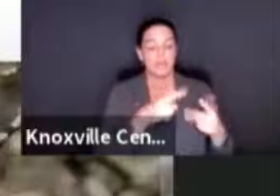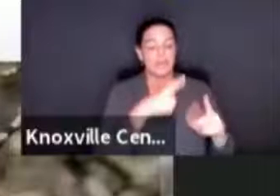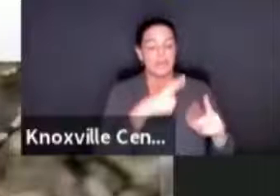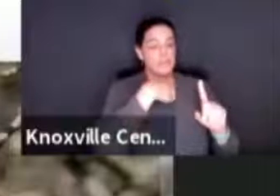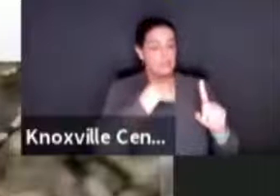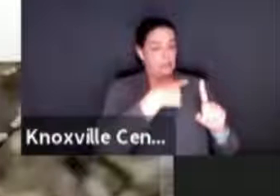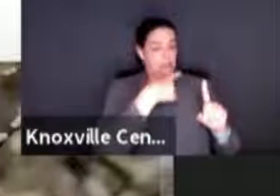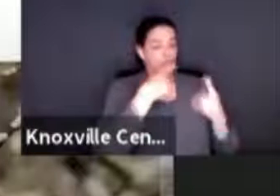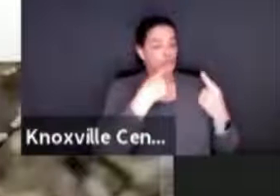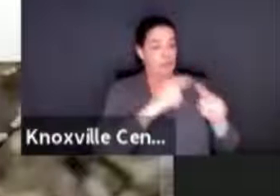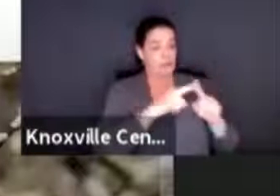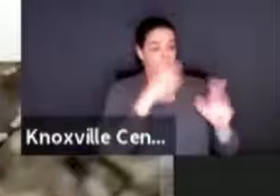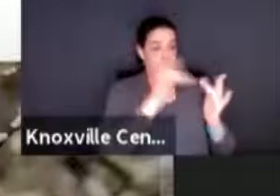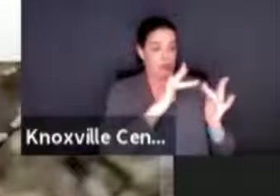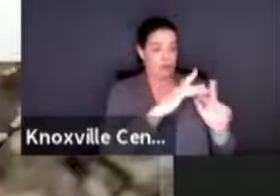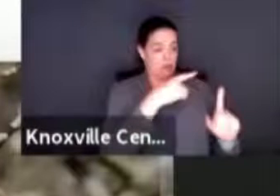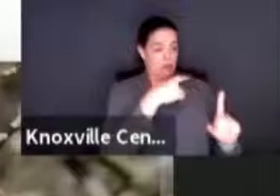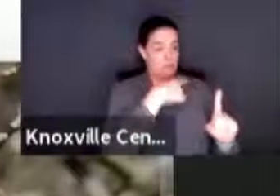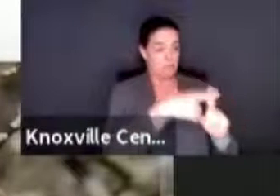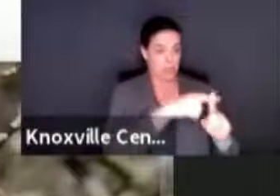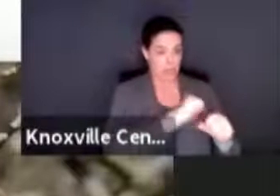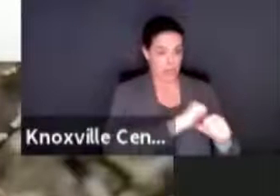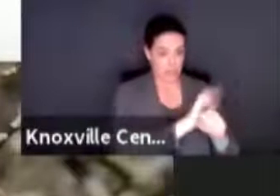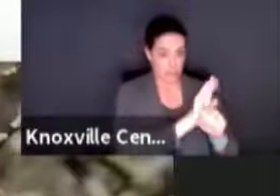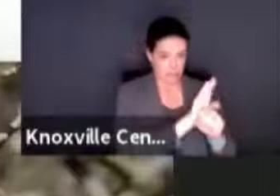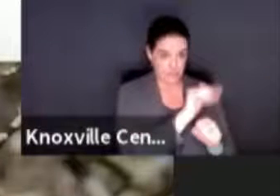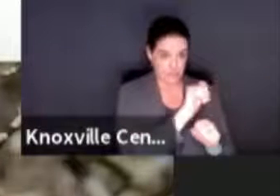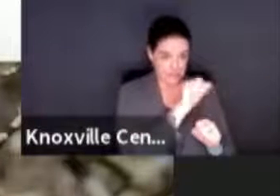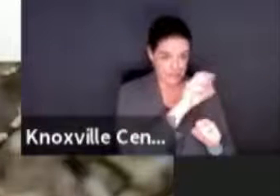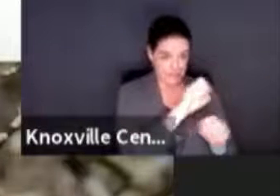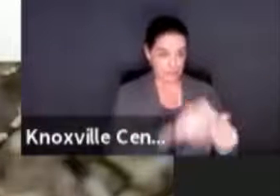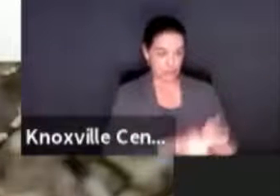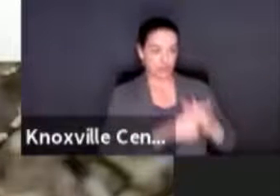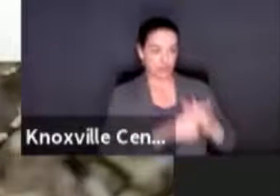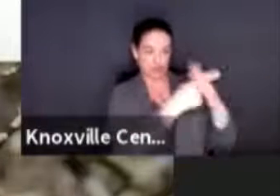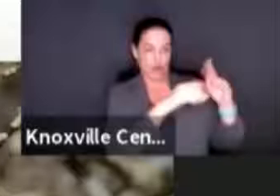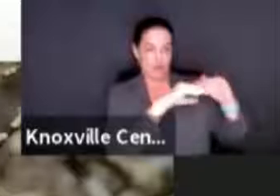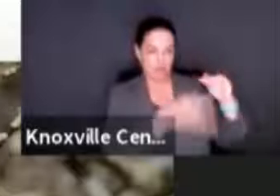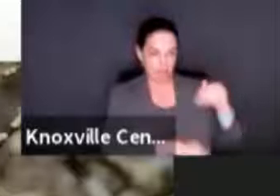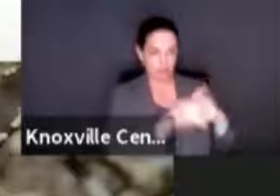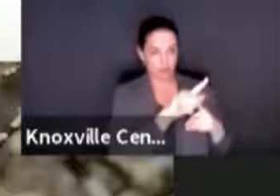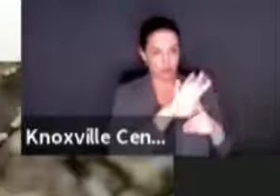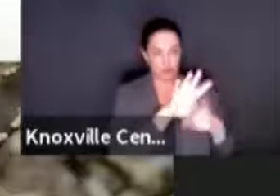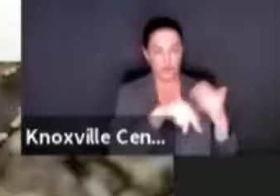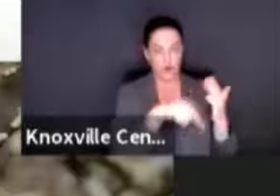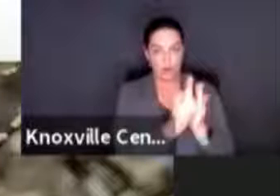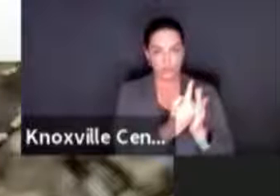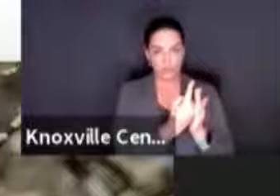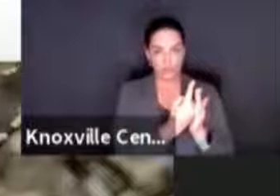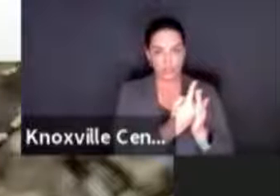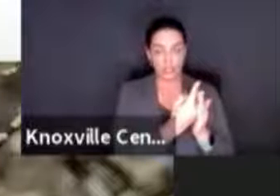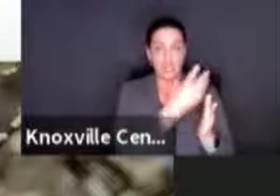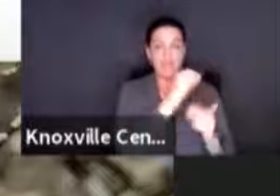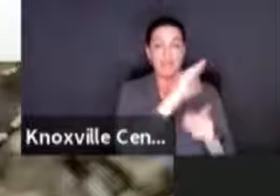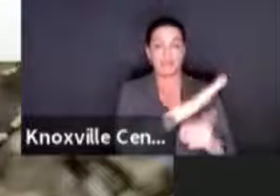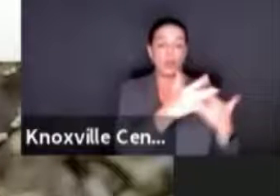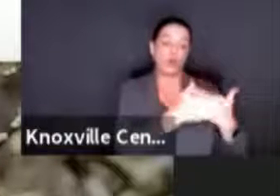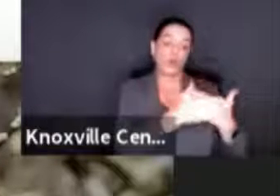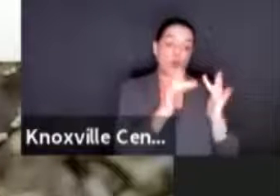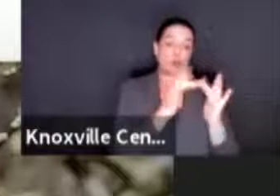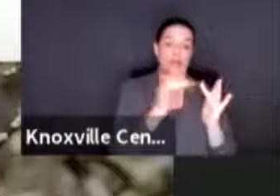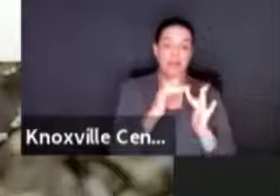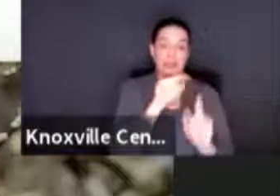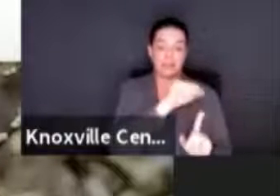capability. For this benchmark, we aim to initiate investigations for new cases within 24 hours and close contacts within